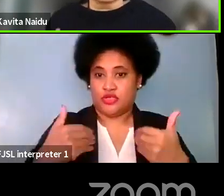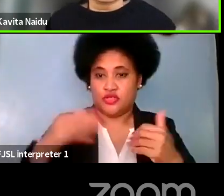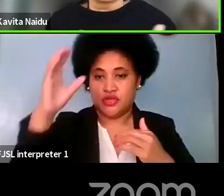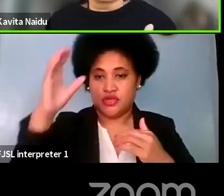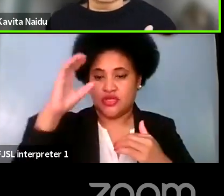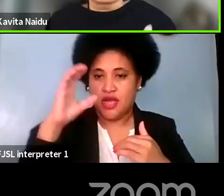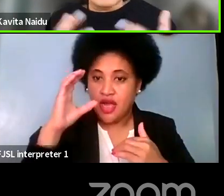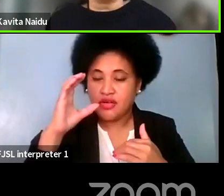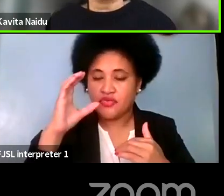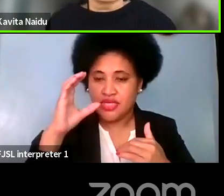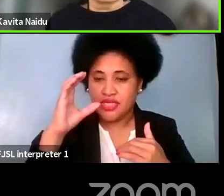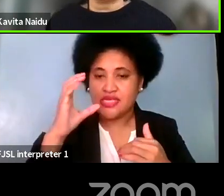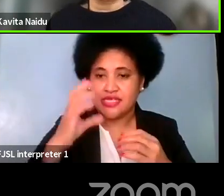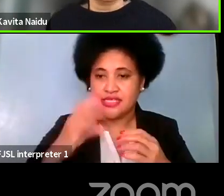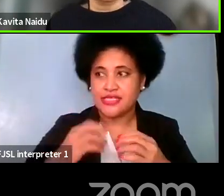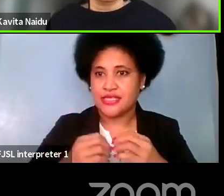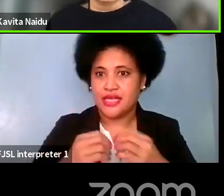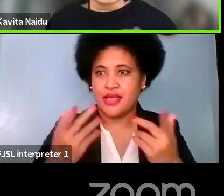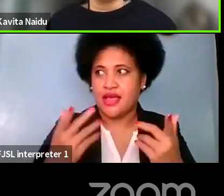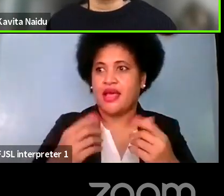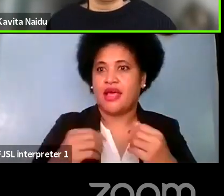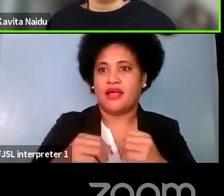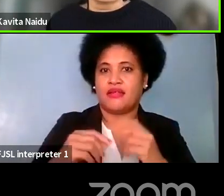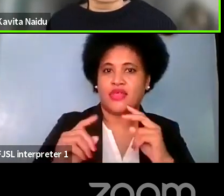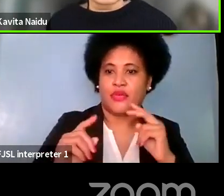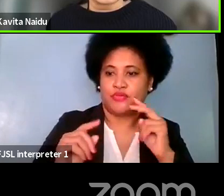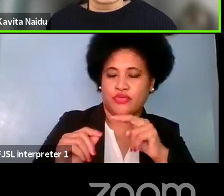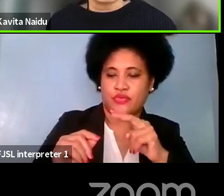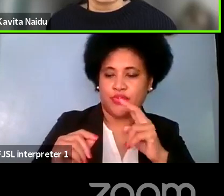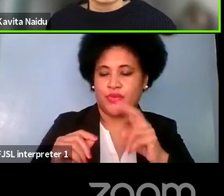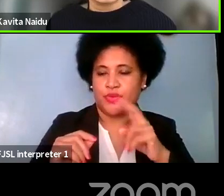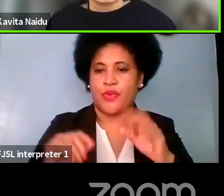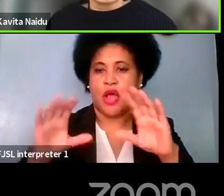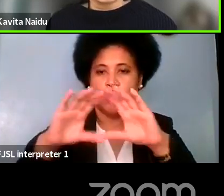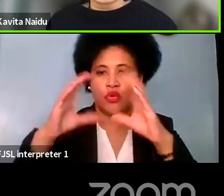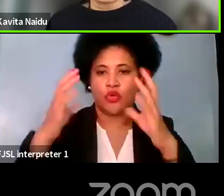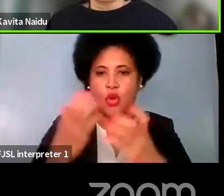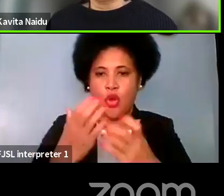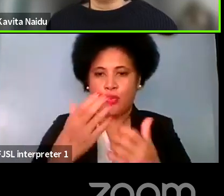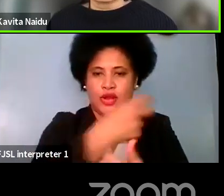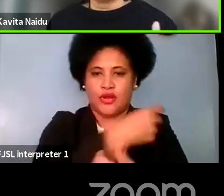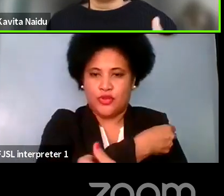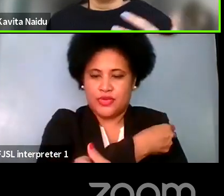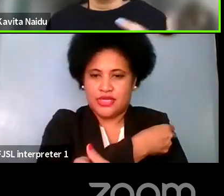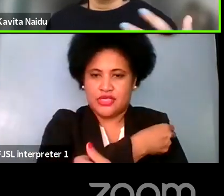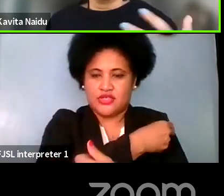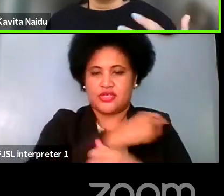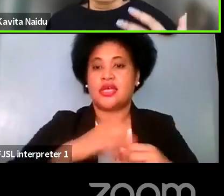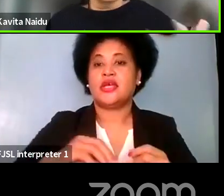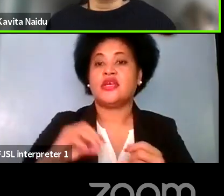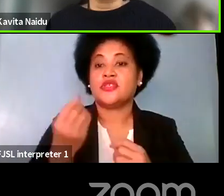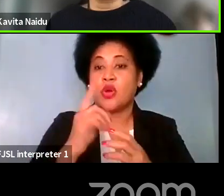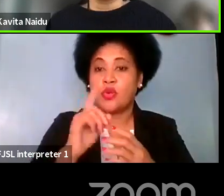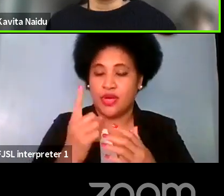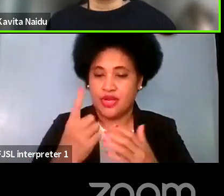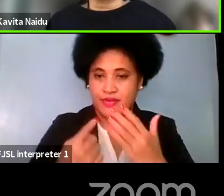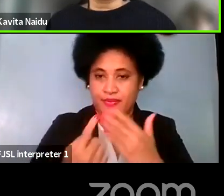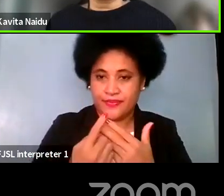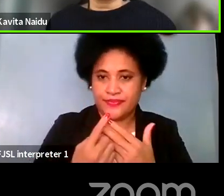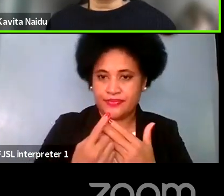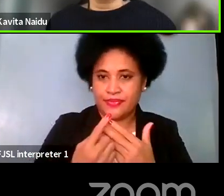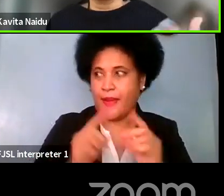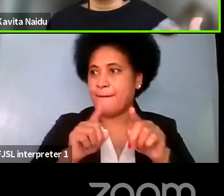that are headquartered there have undermined global immunization. So they, you know, most of these global